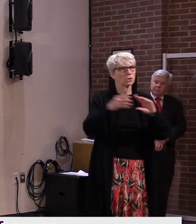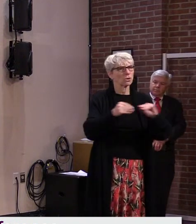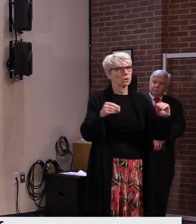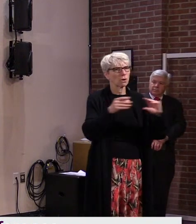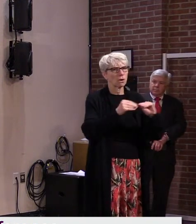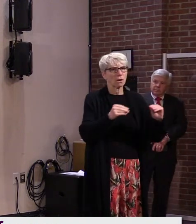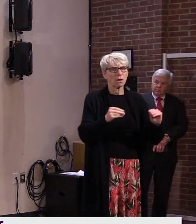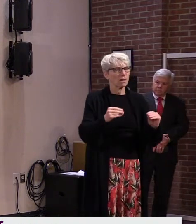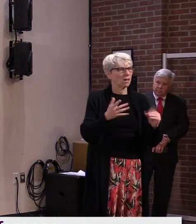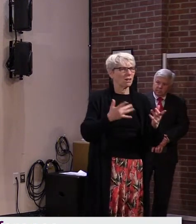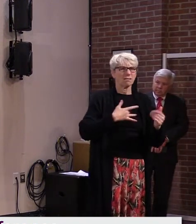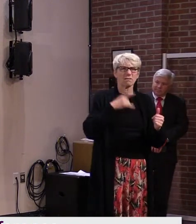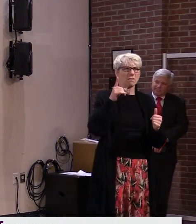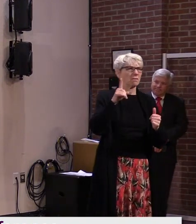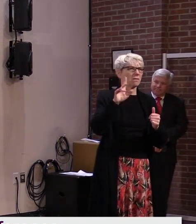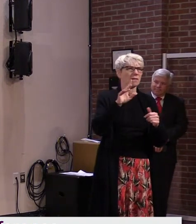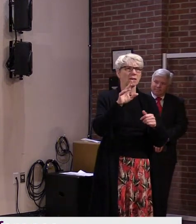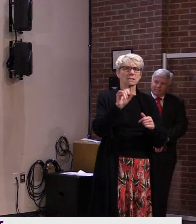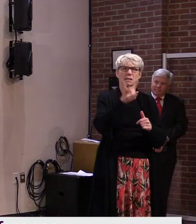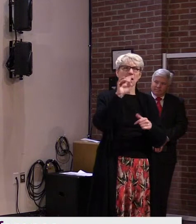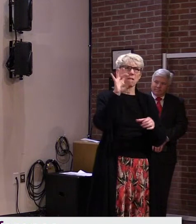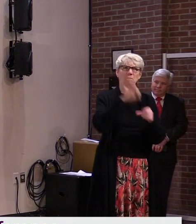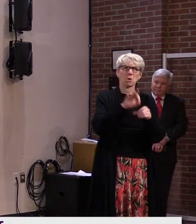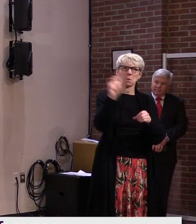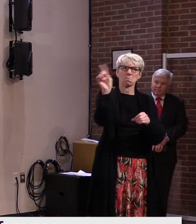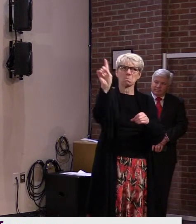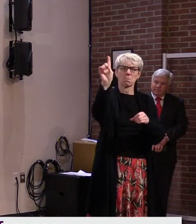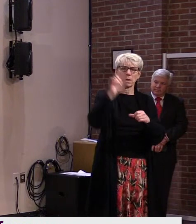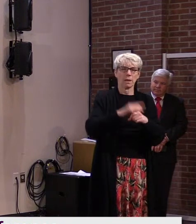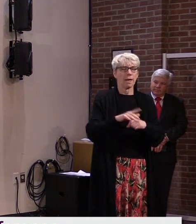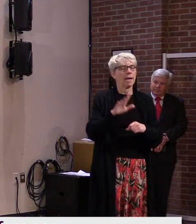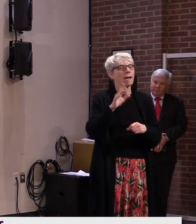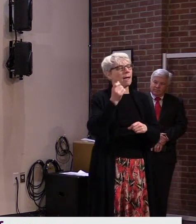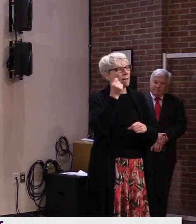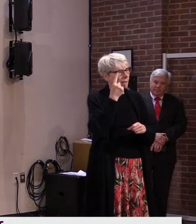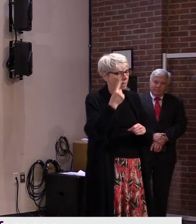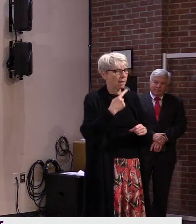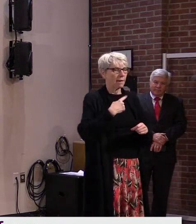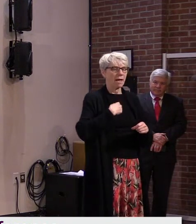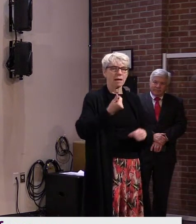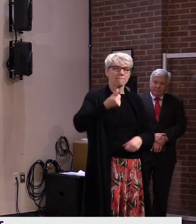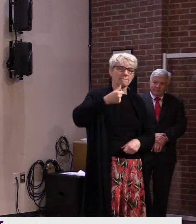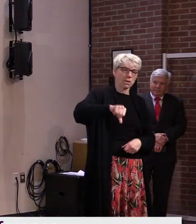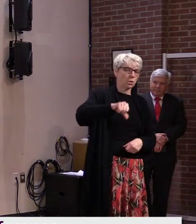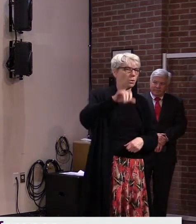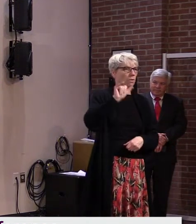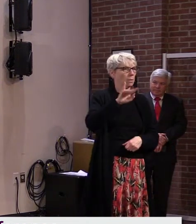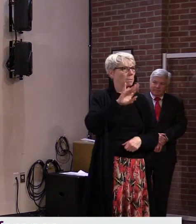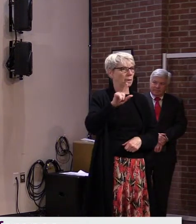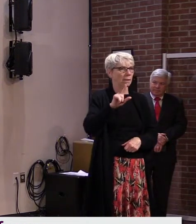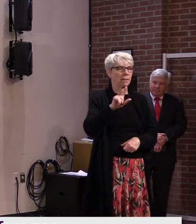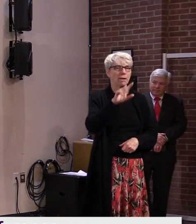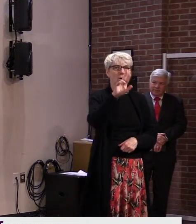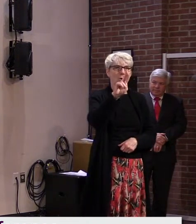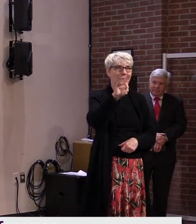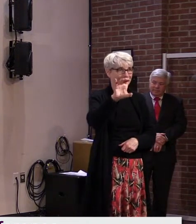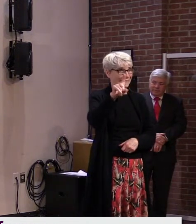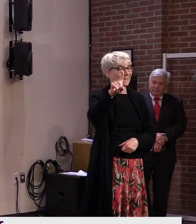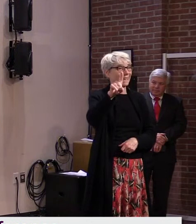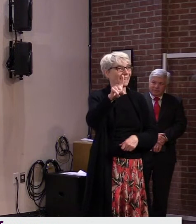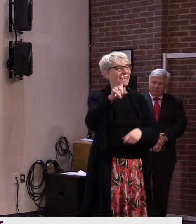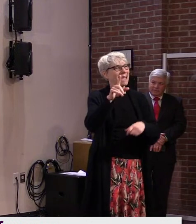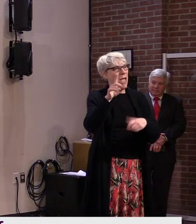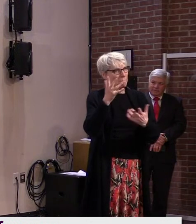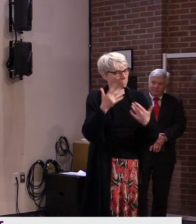again, you know, we have a difference in terms of why I vetoed the measure and what the RNC has